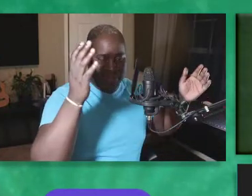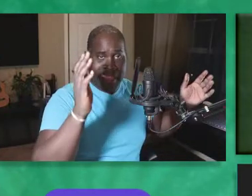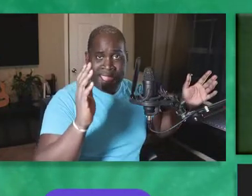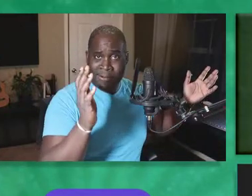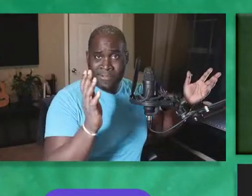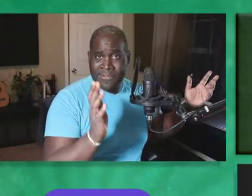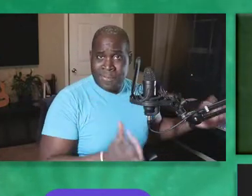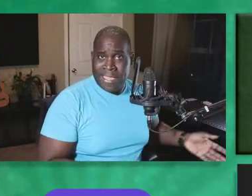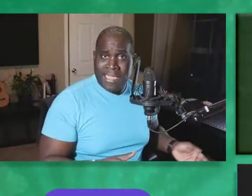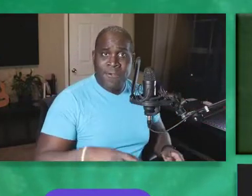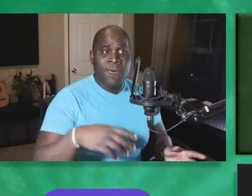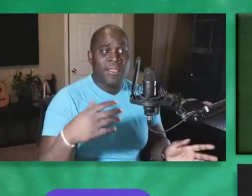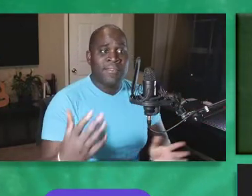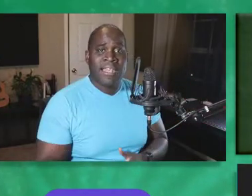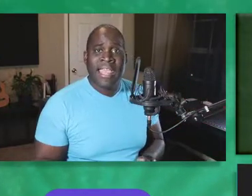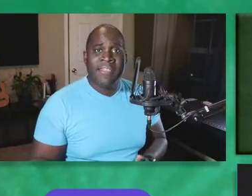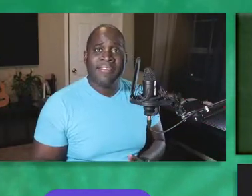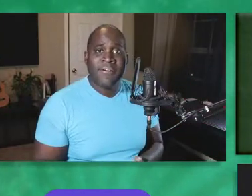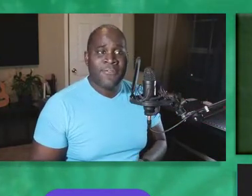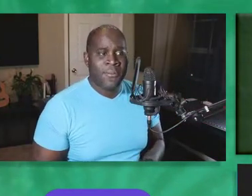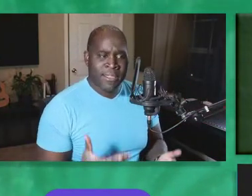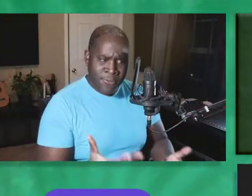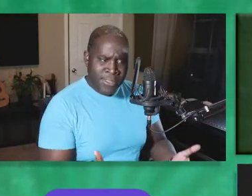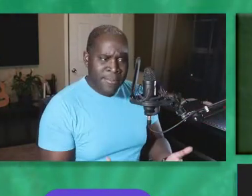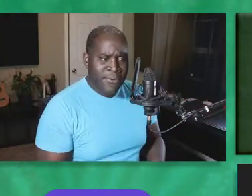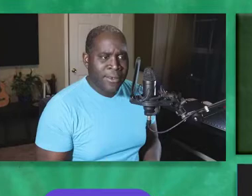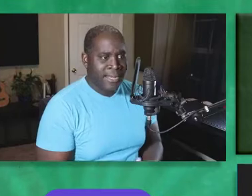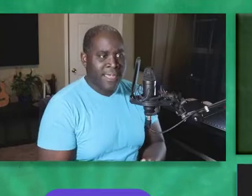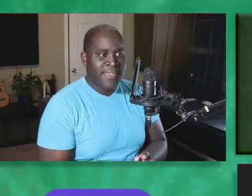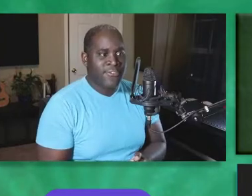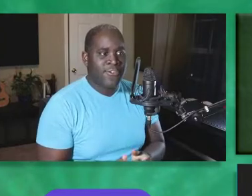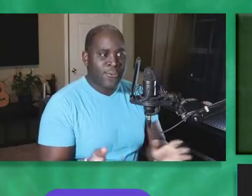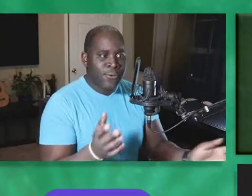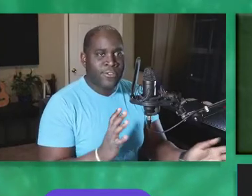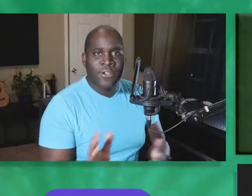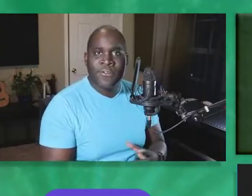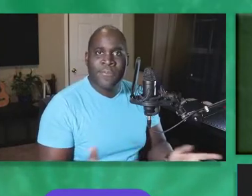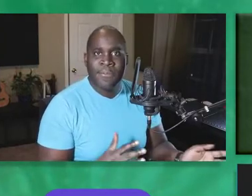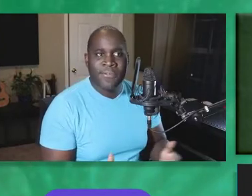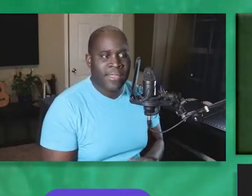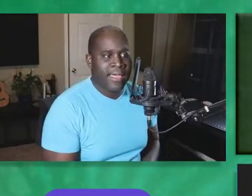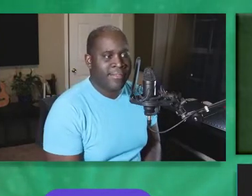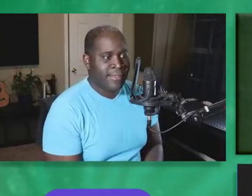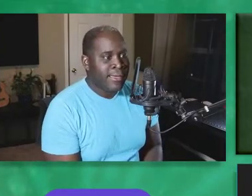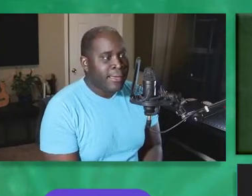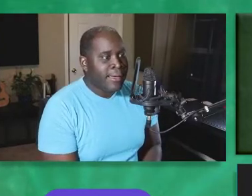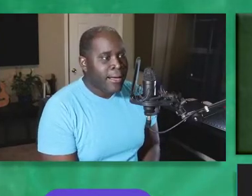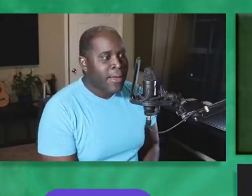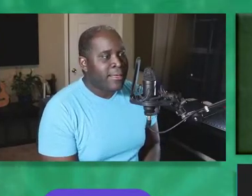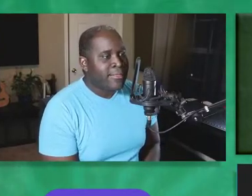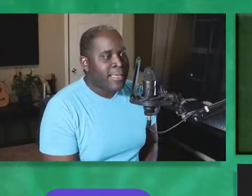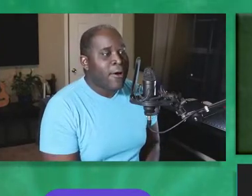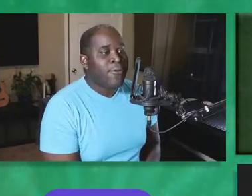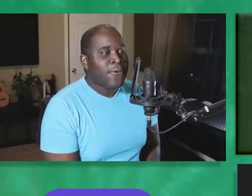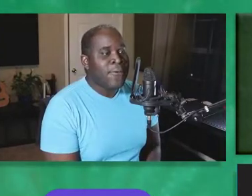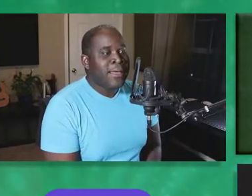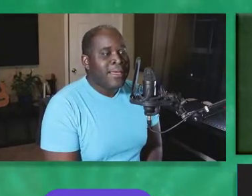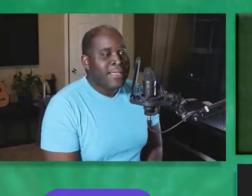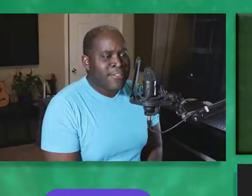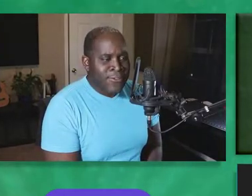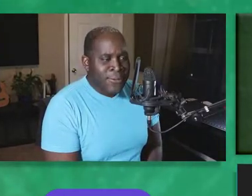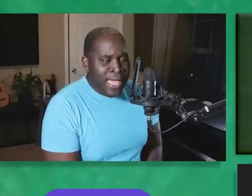in standard speaking or even in ASL format, are really important. And I think it's just cool to learn from both sides. All right.